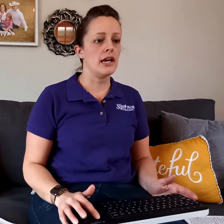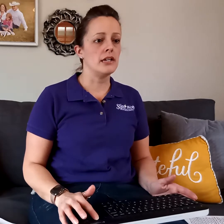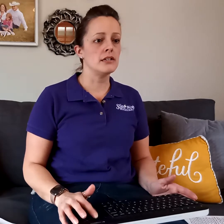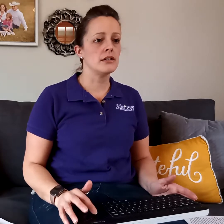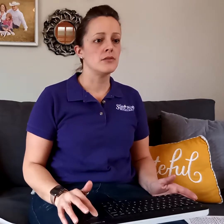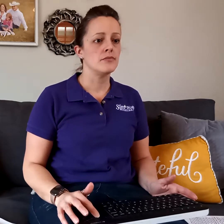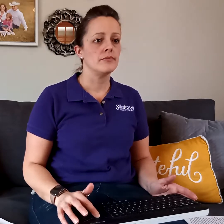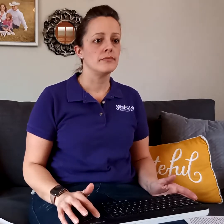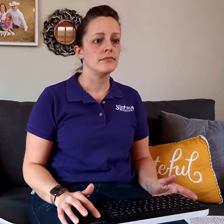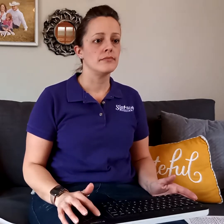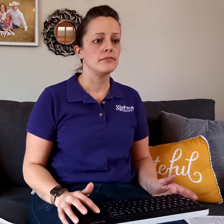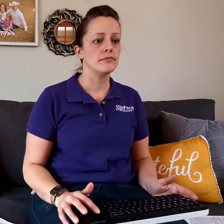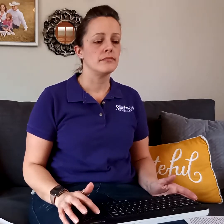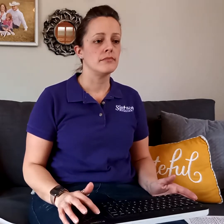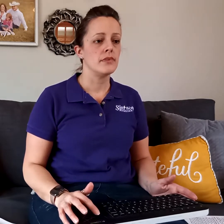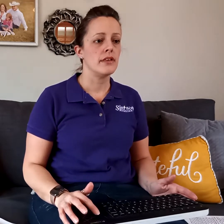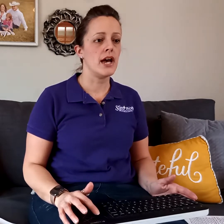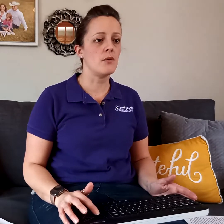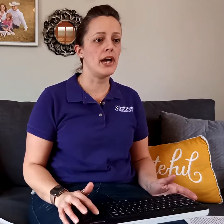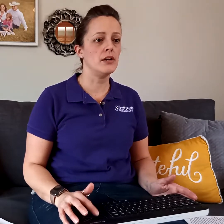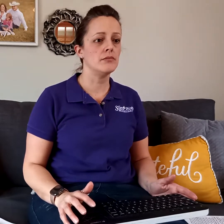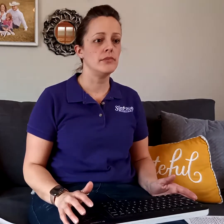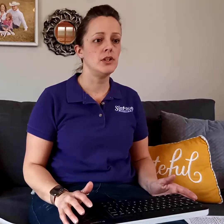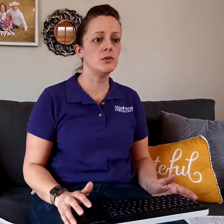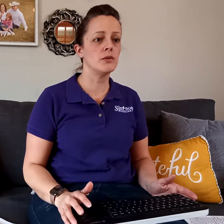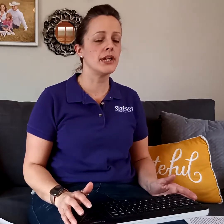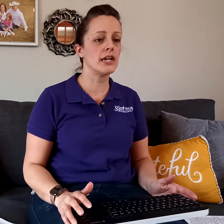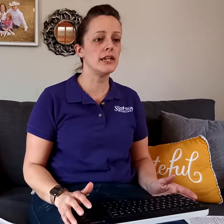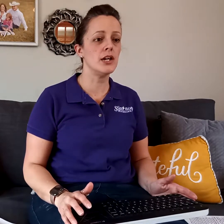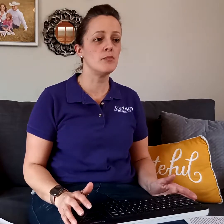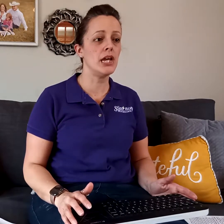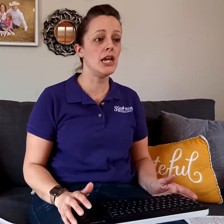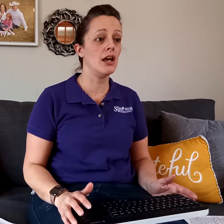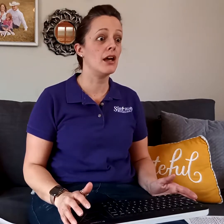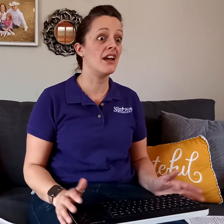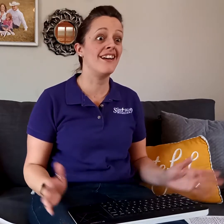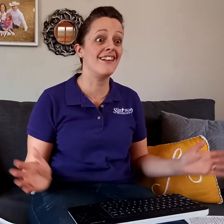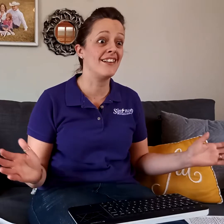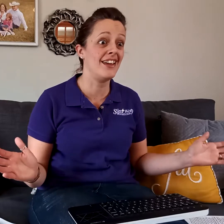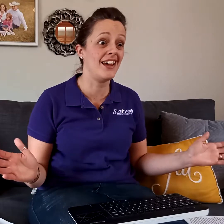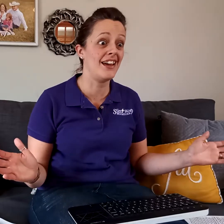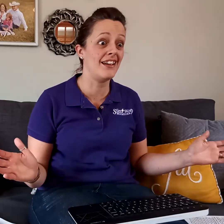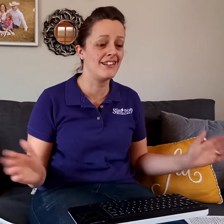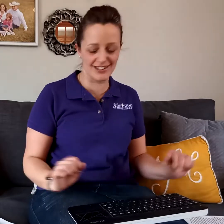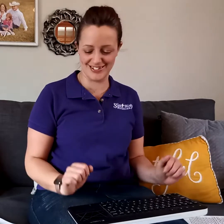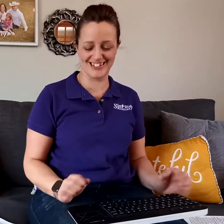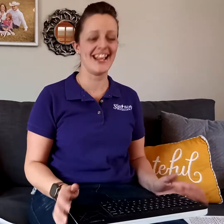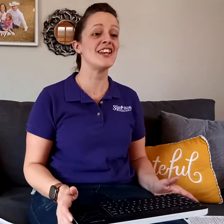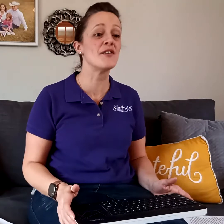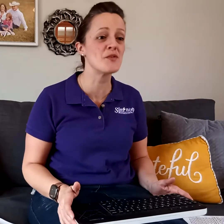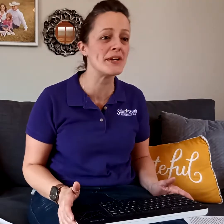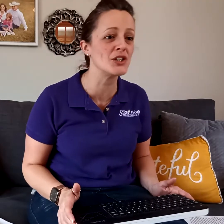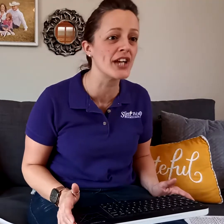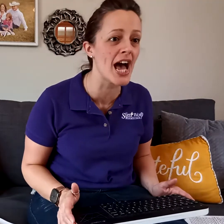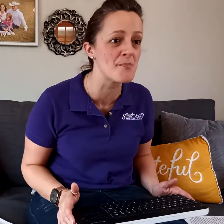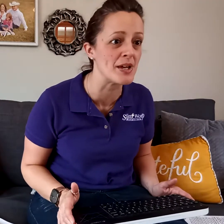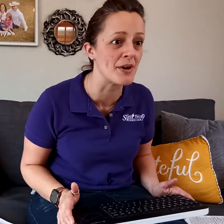And that way, you only get to hear me. Yay. No, everybody look happy about